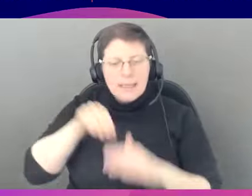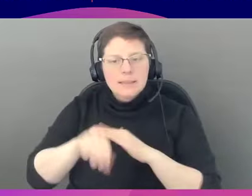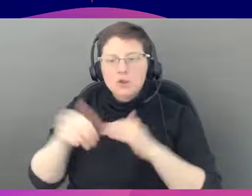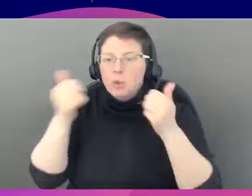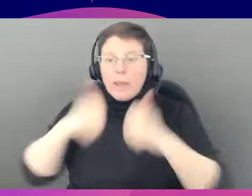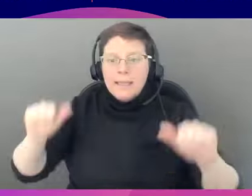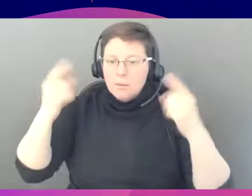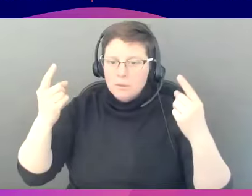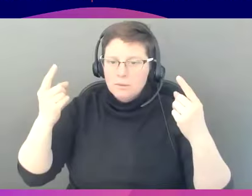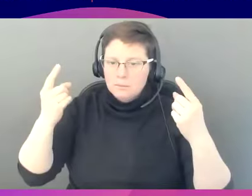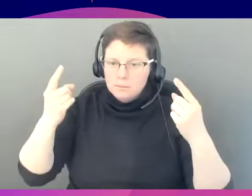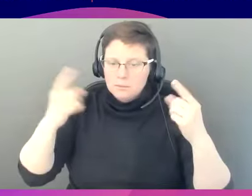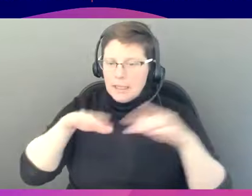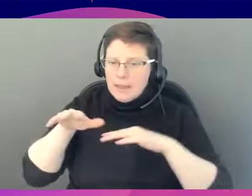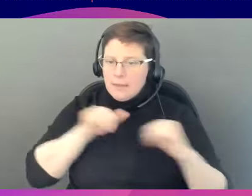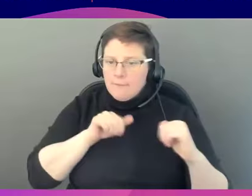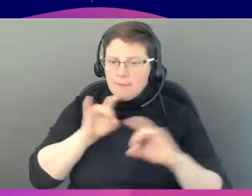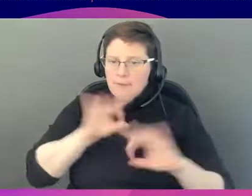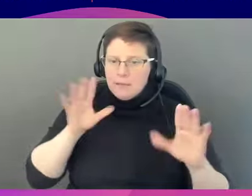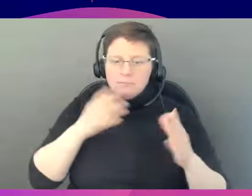fleeing violence, regardless of their status.